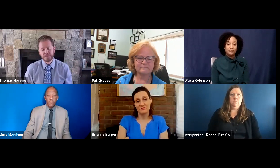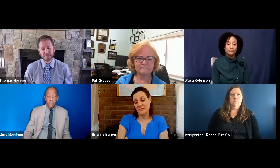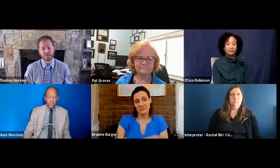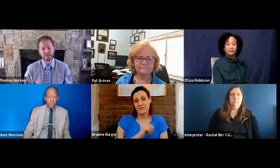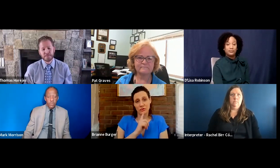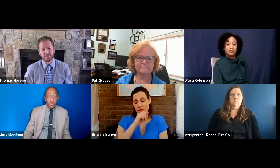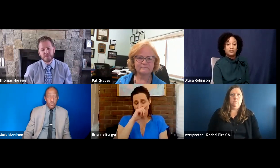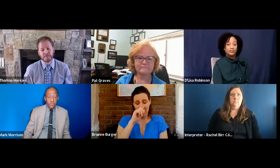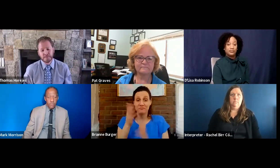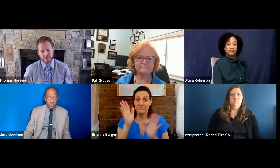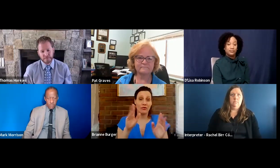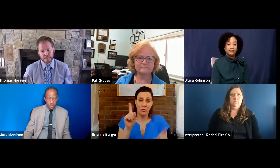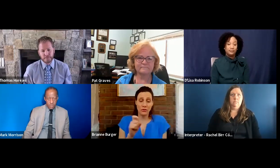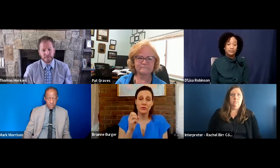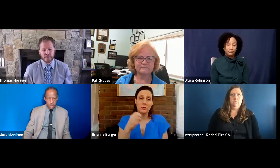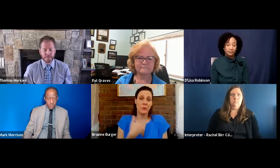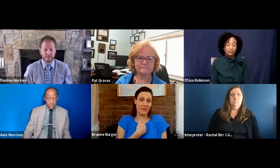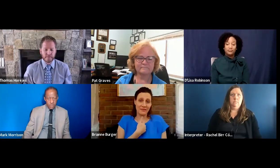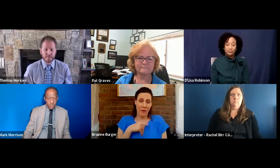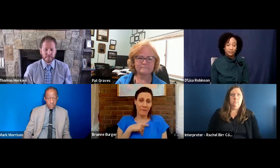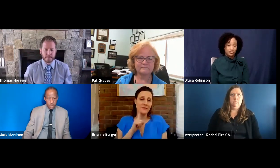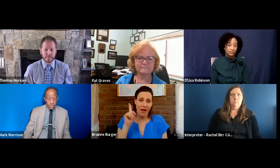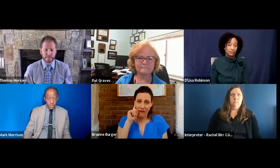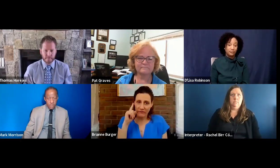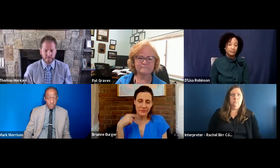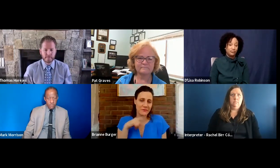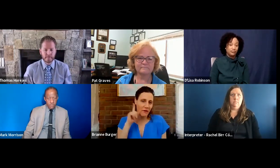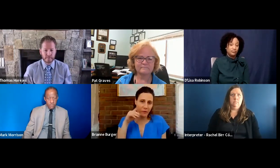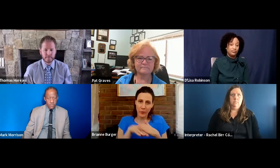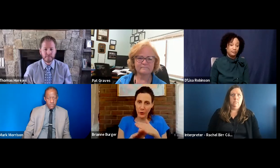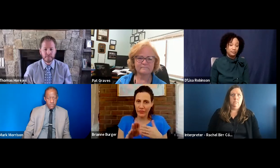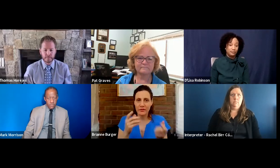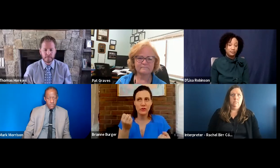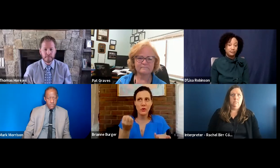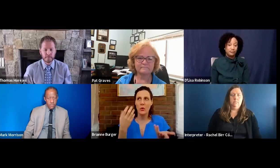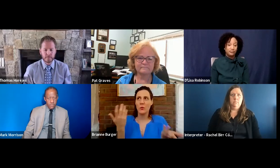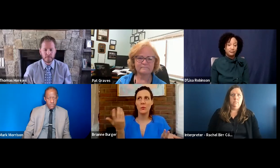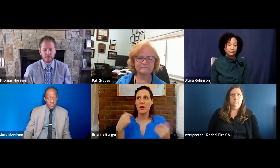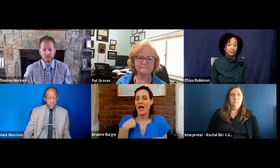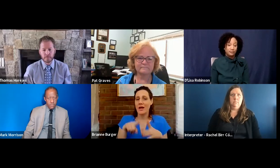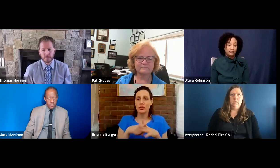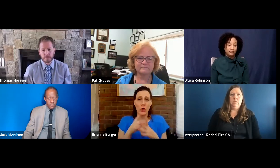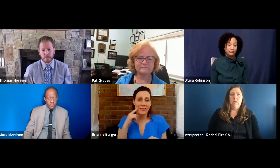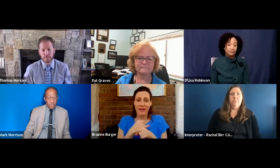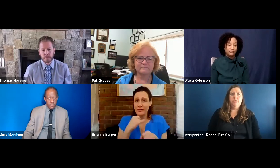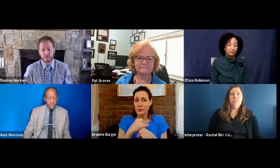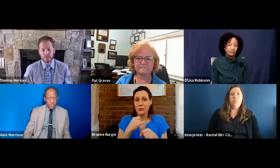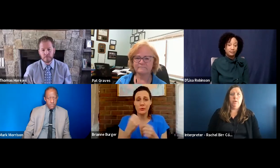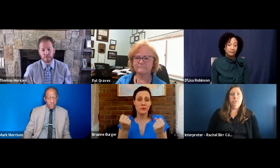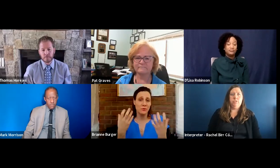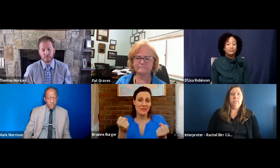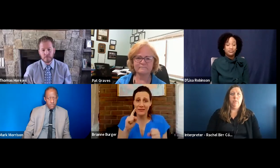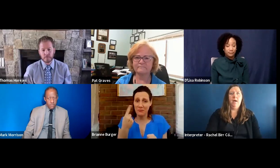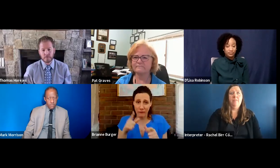be a part of? Do male and deaf people always need to have male interpreters voice for them, for example? Yeah, I appreciate